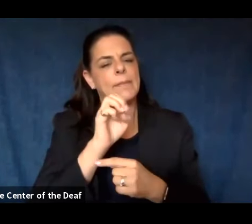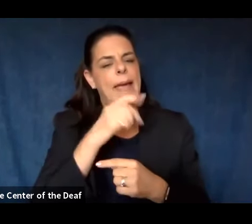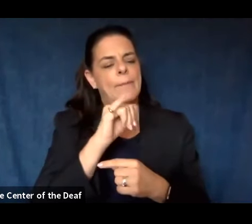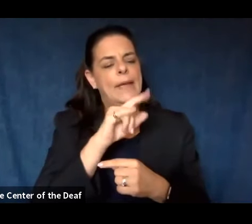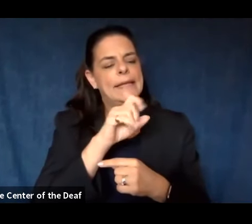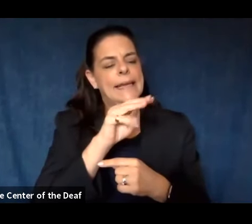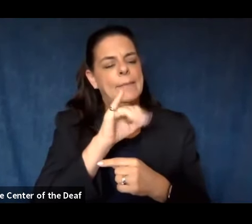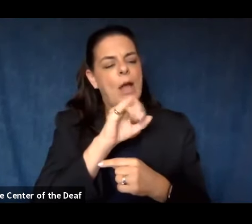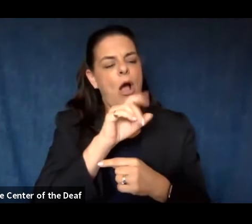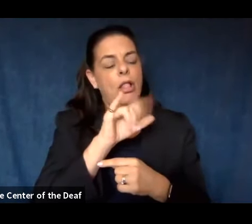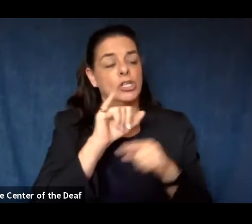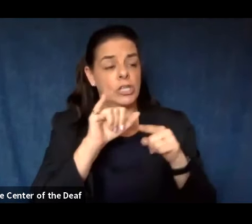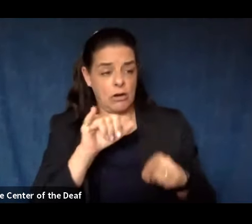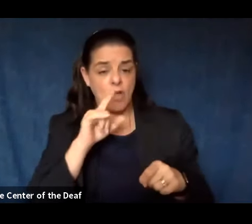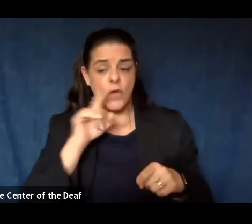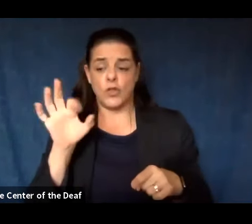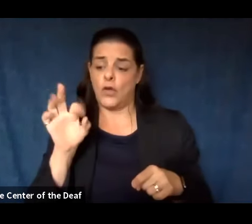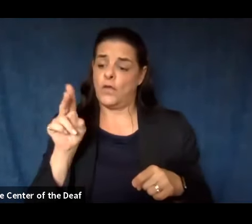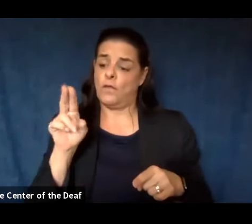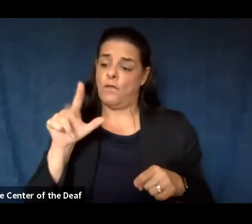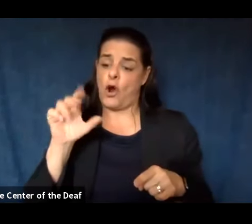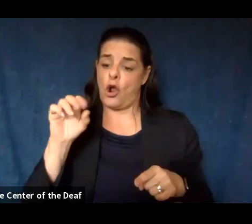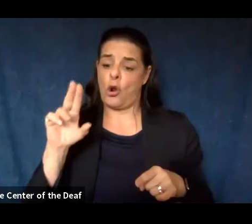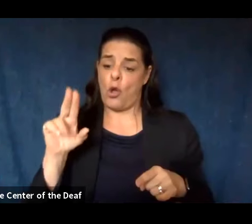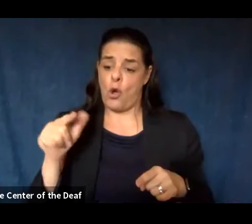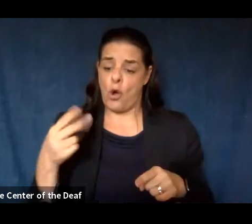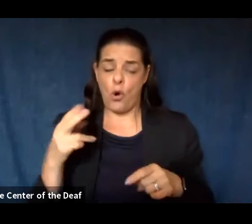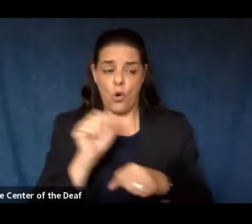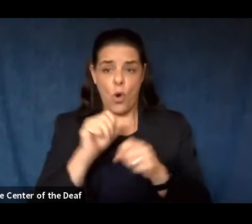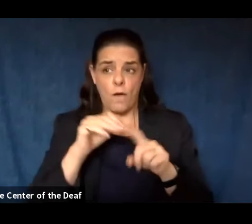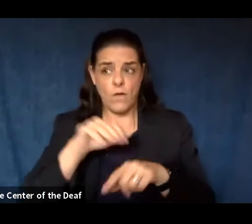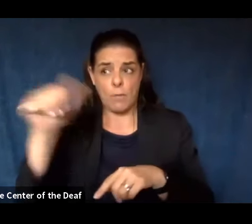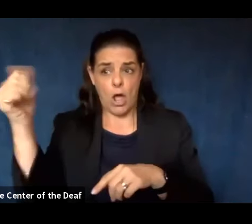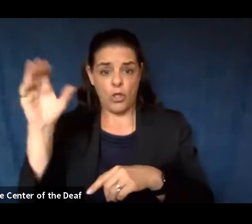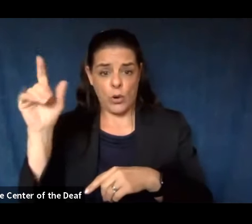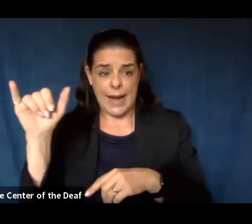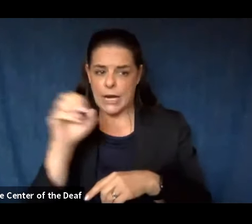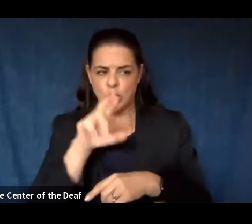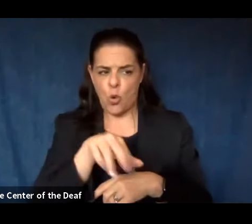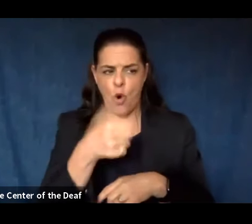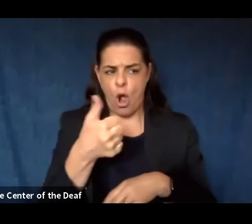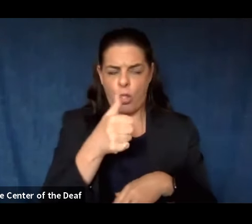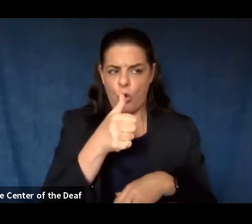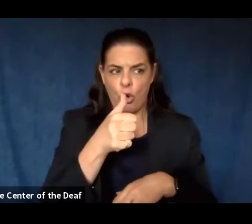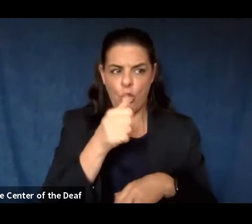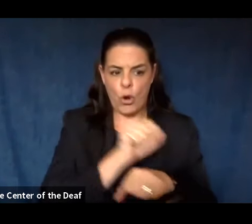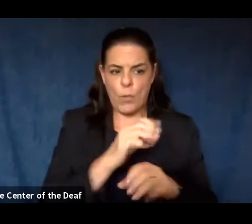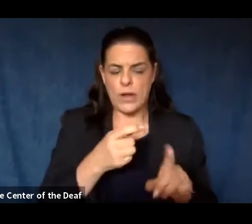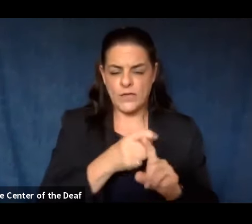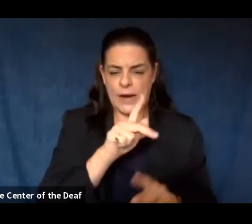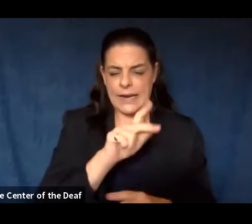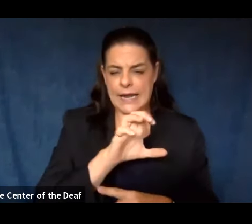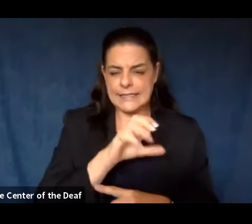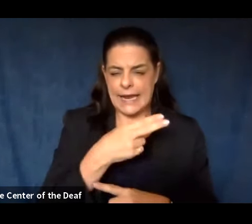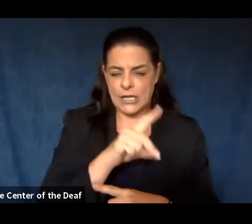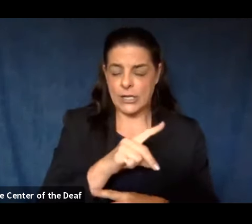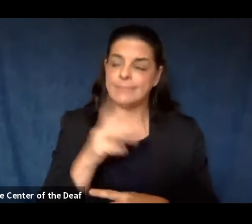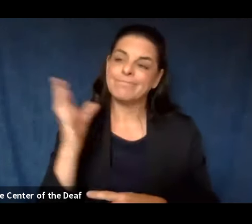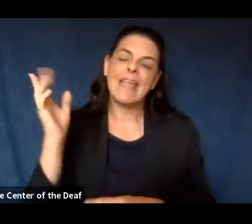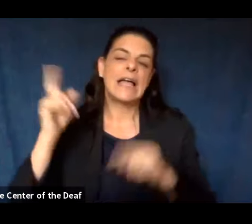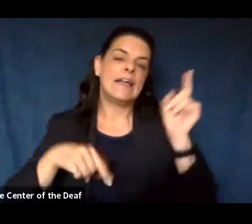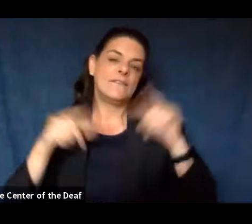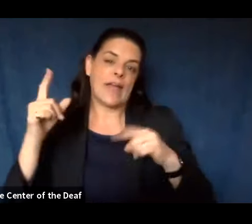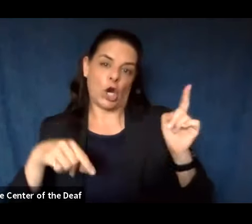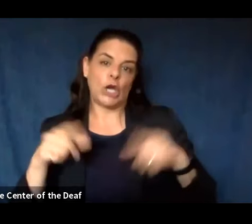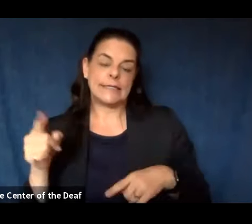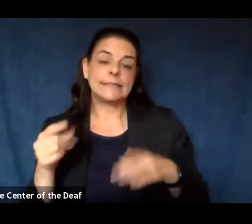elsewhere in the county or other KCHD employees in various areas? It varies right now. So we have some additional KCHD employees that we've pulled